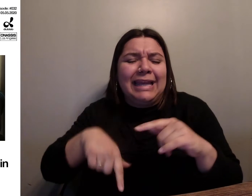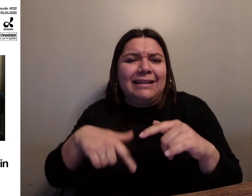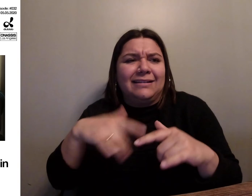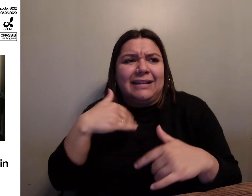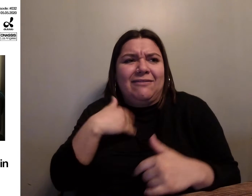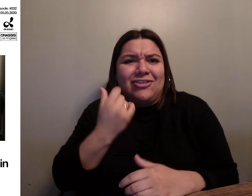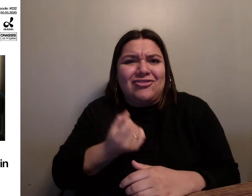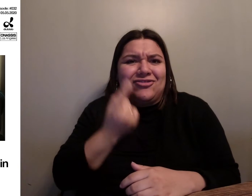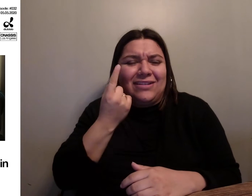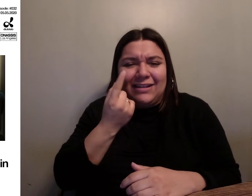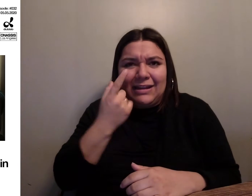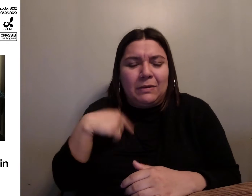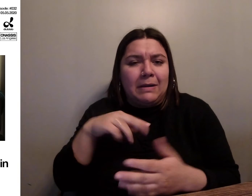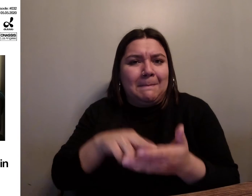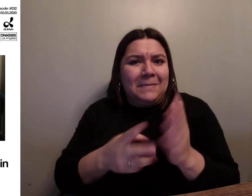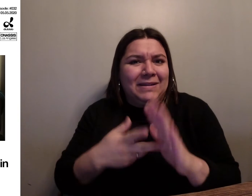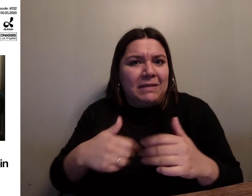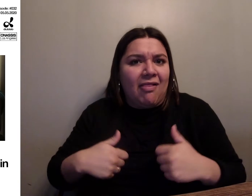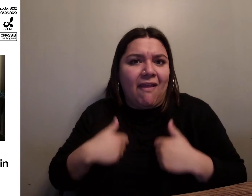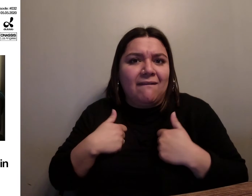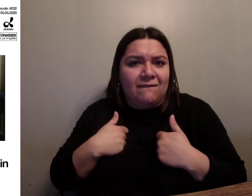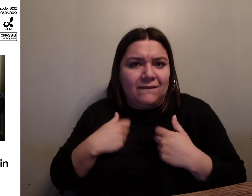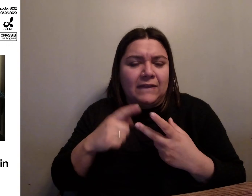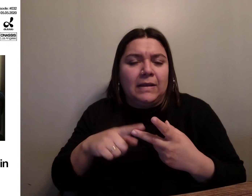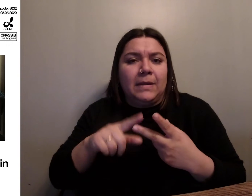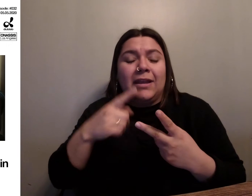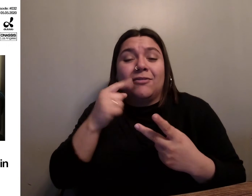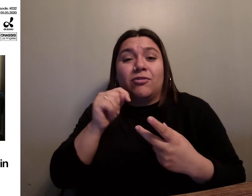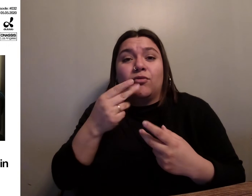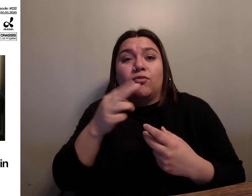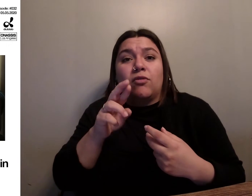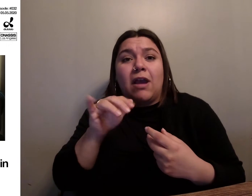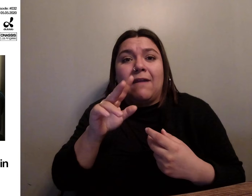part of a living world, and